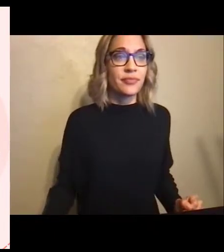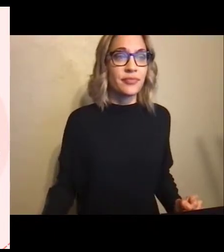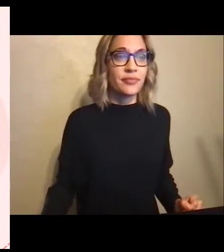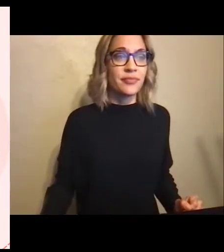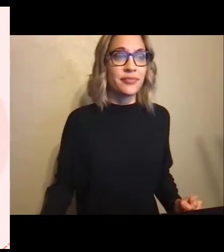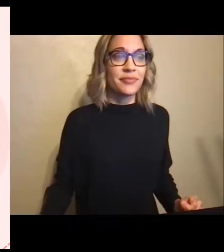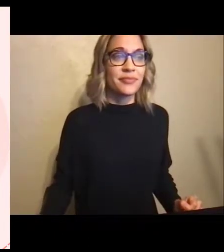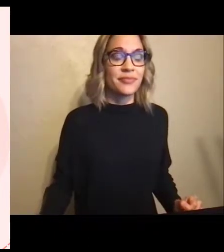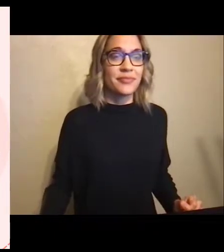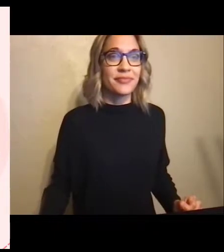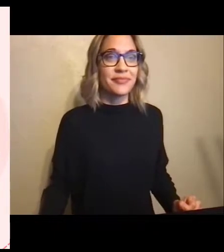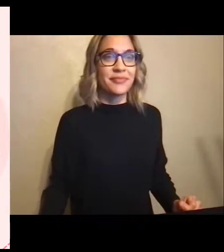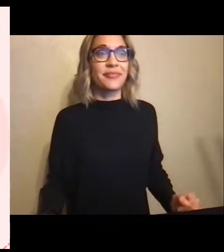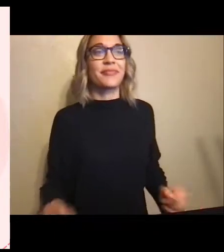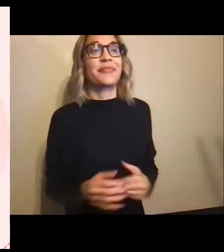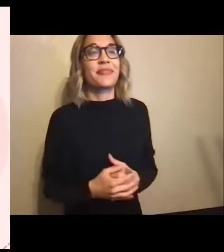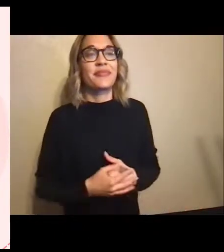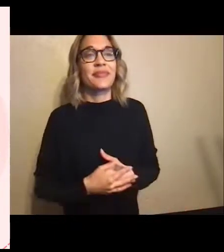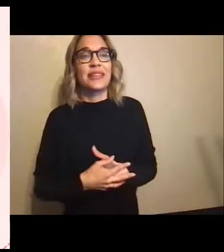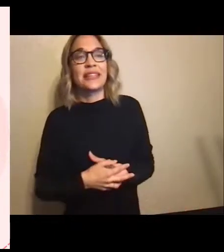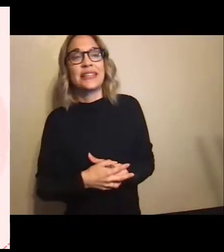meaningful.